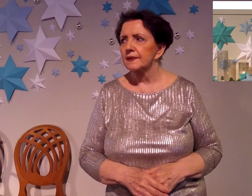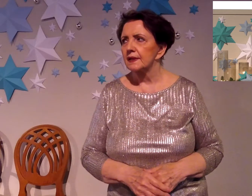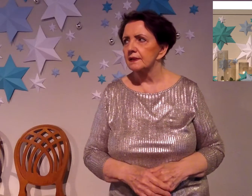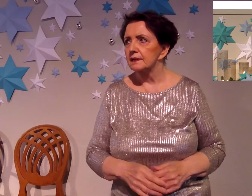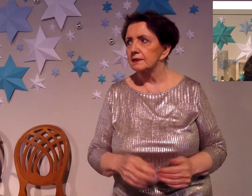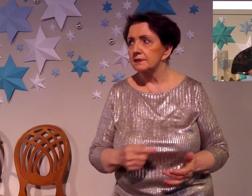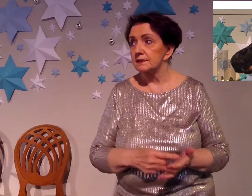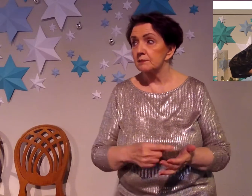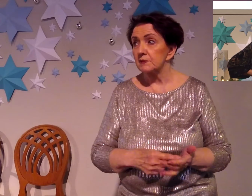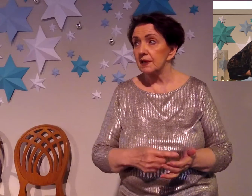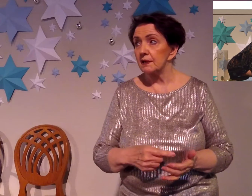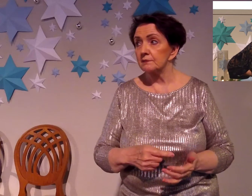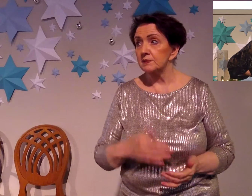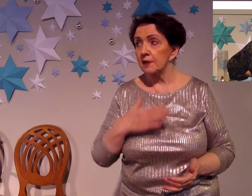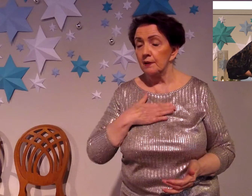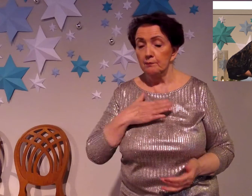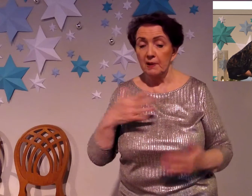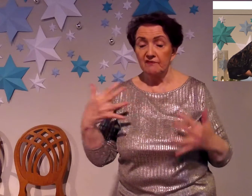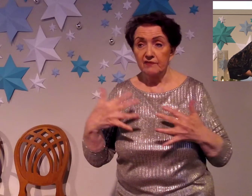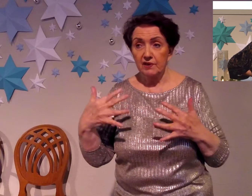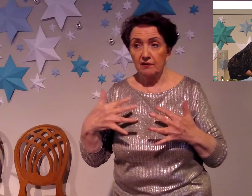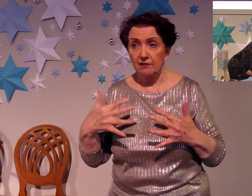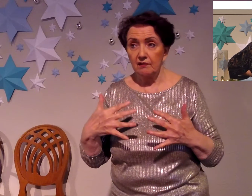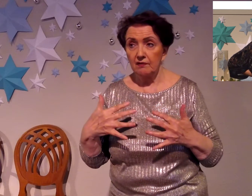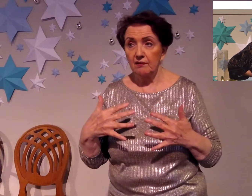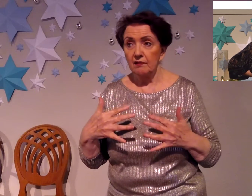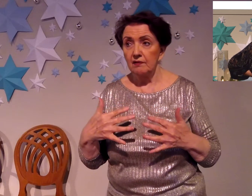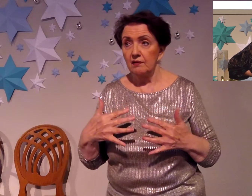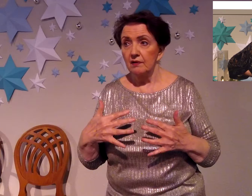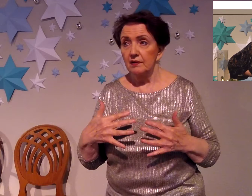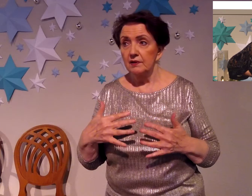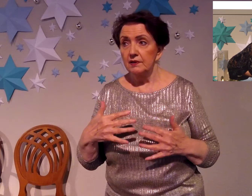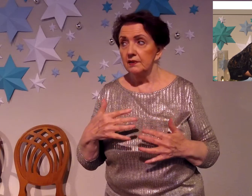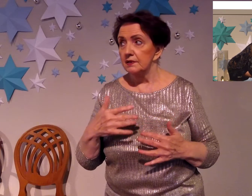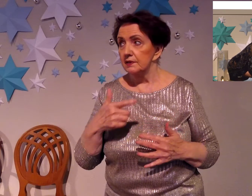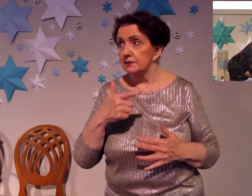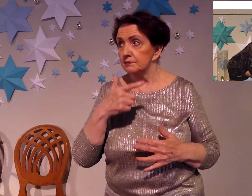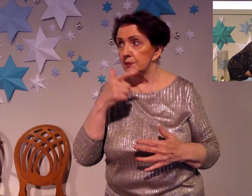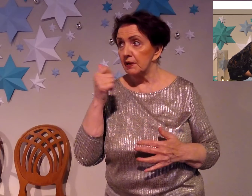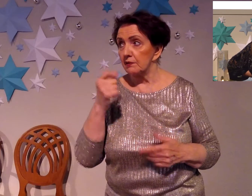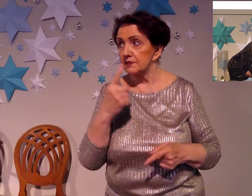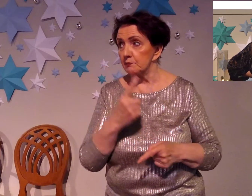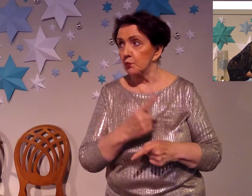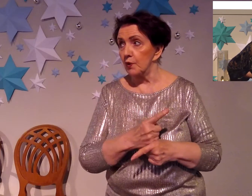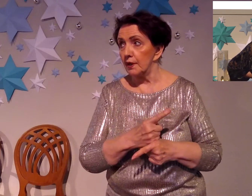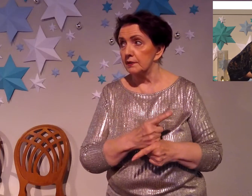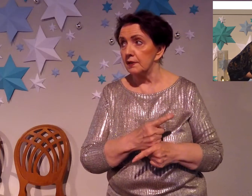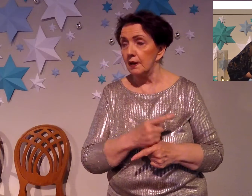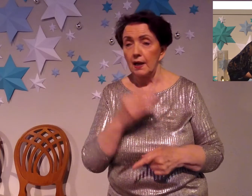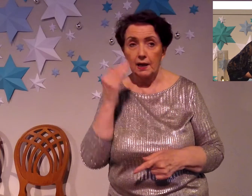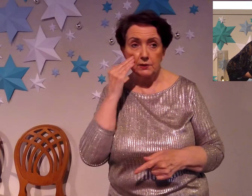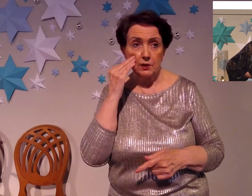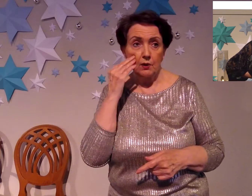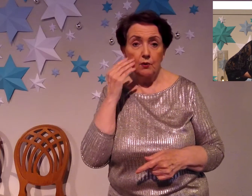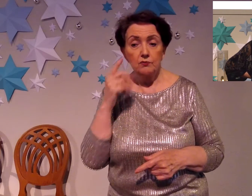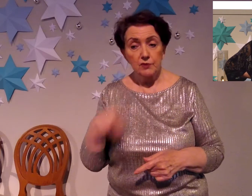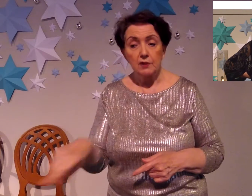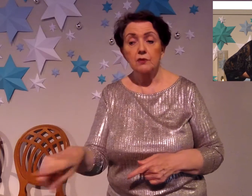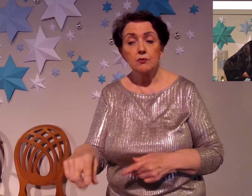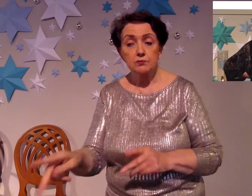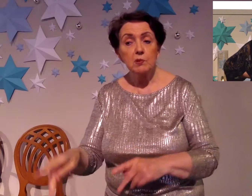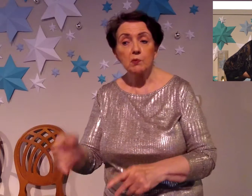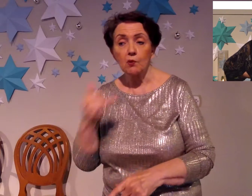sometimes I believe my fear is based on, because I'm right. Because I know that those people are wrong.